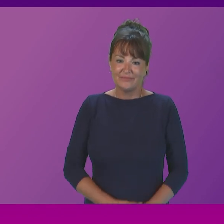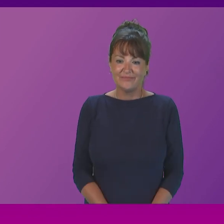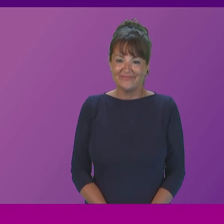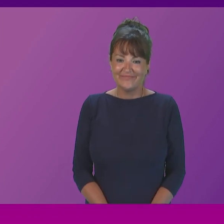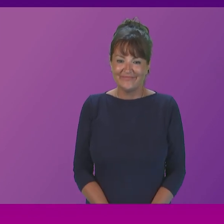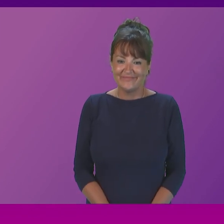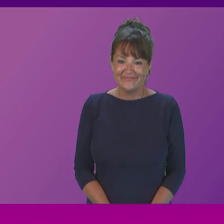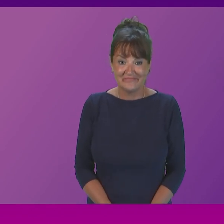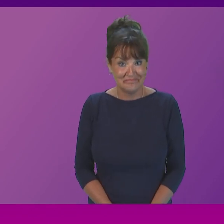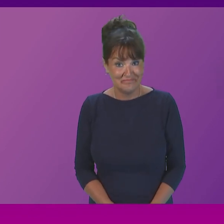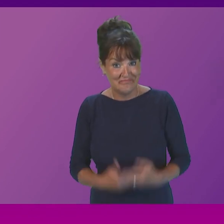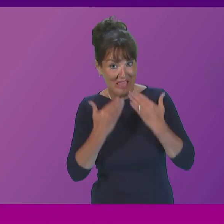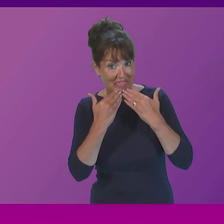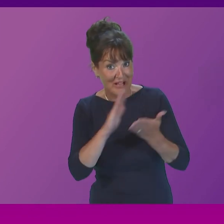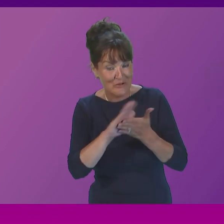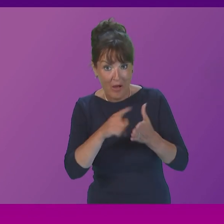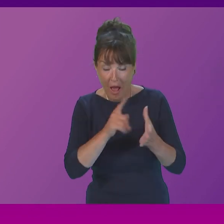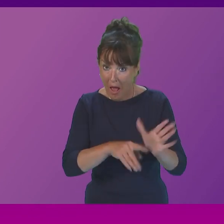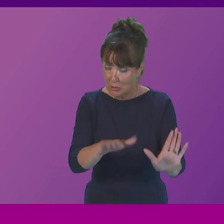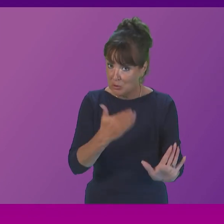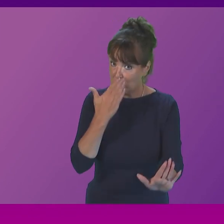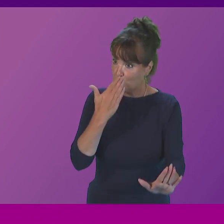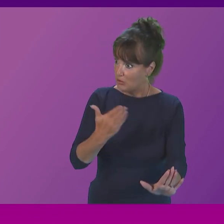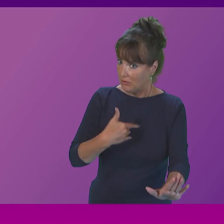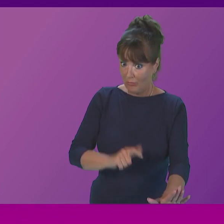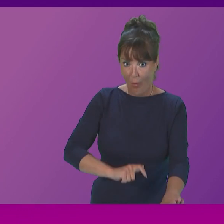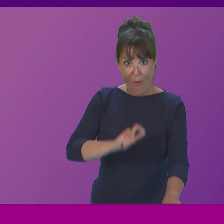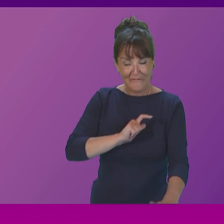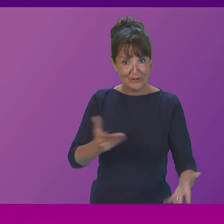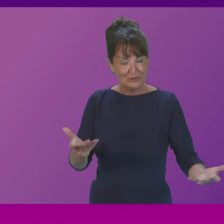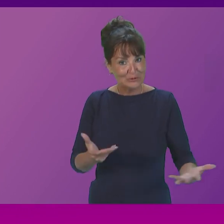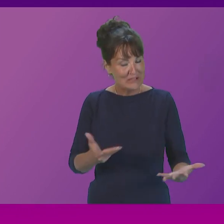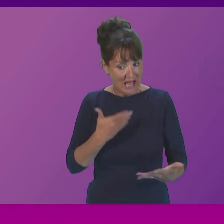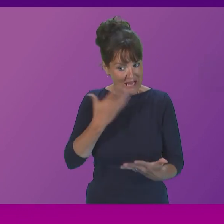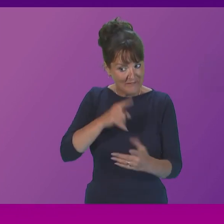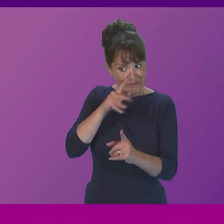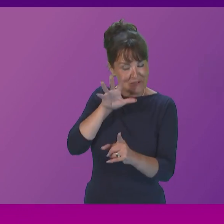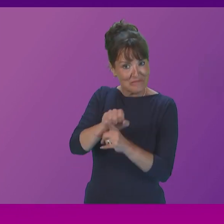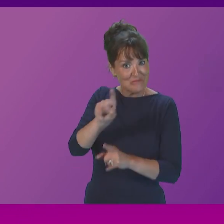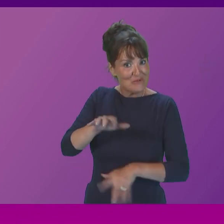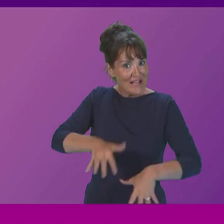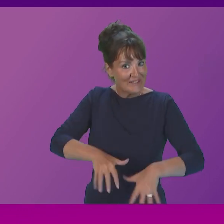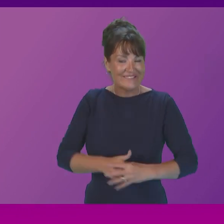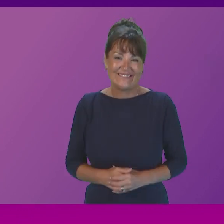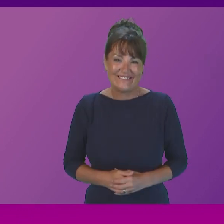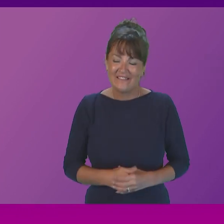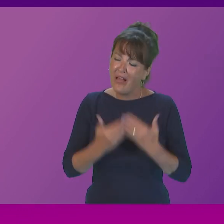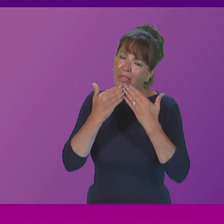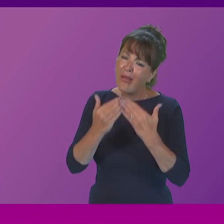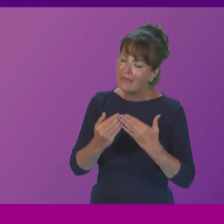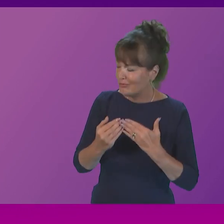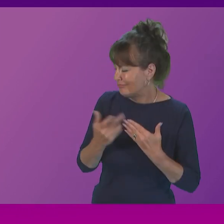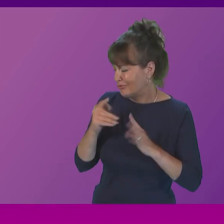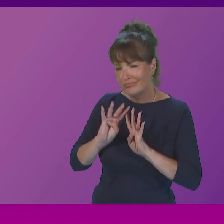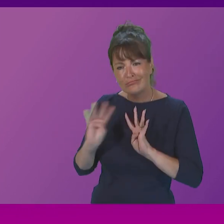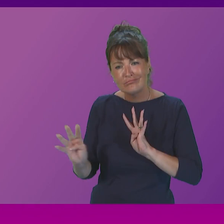Thank you, Hal. I think it's fair to say you seem very, very much at ease in this chamber. Thank you to all our